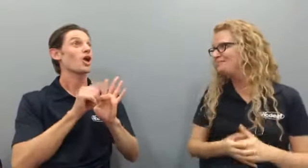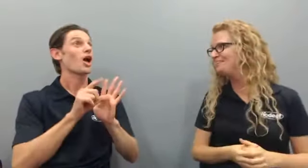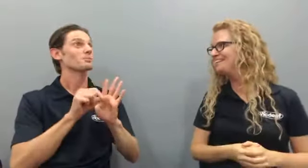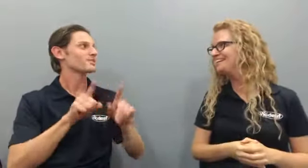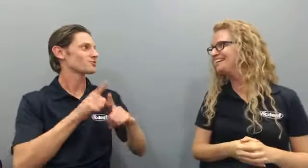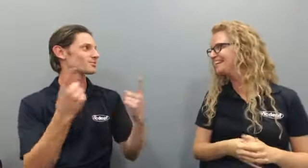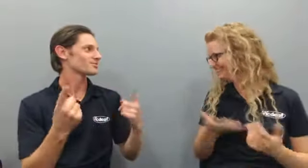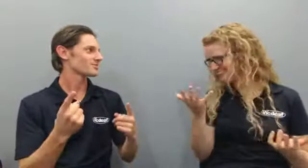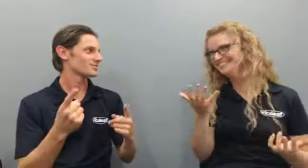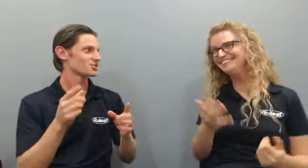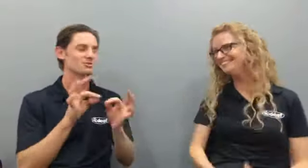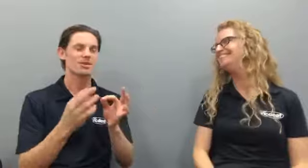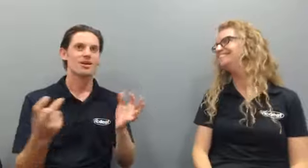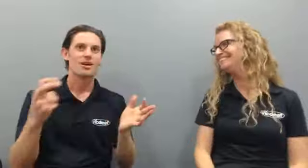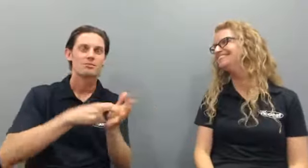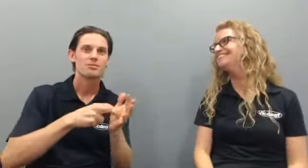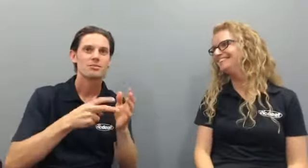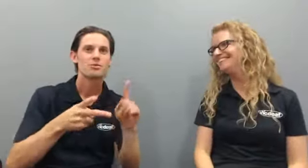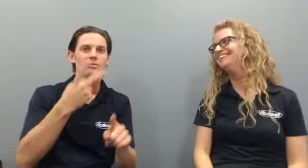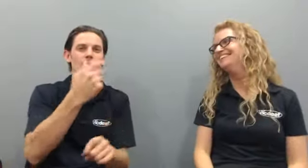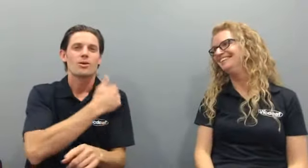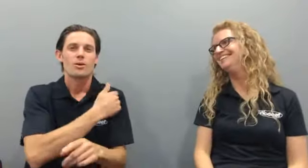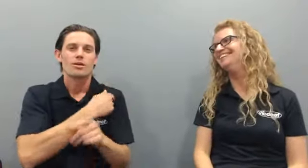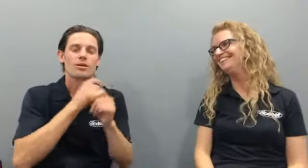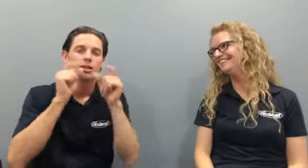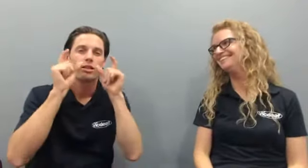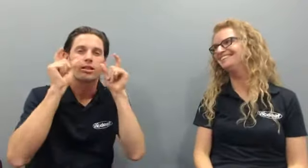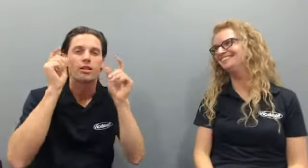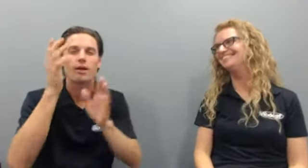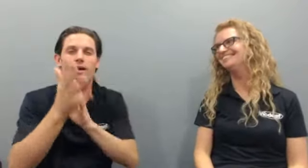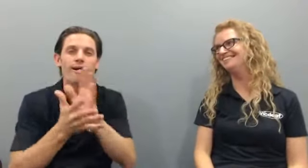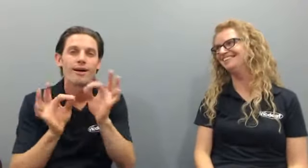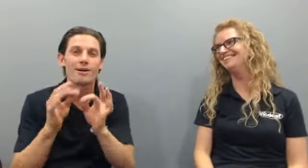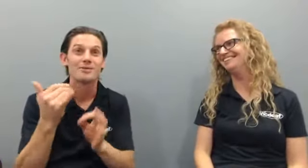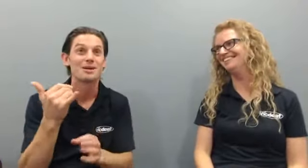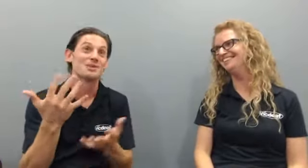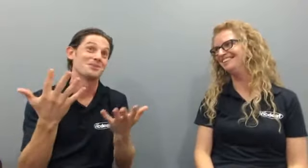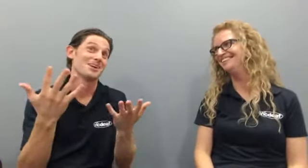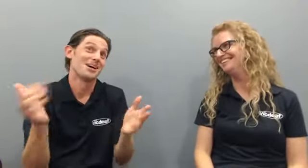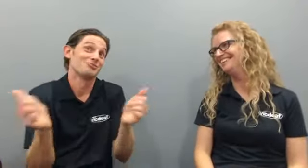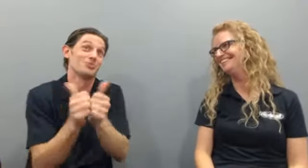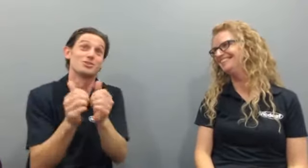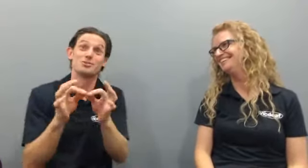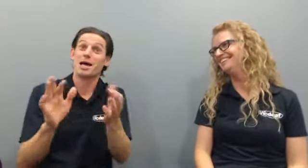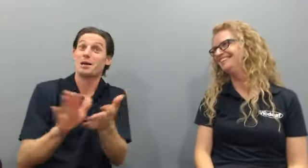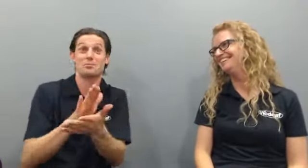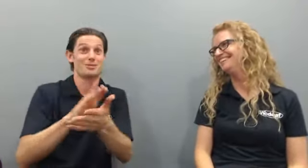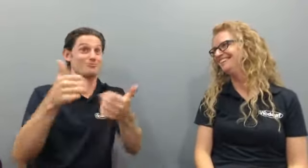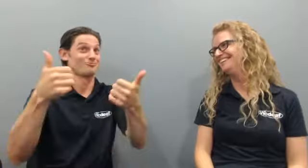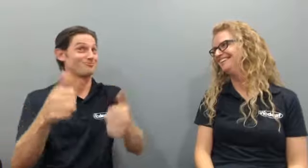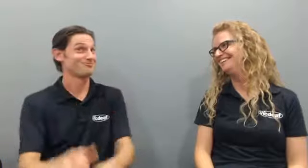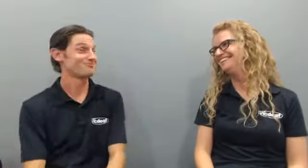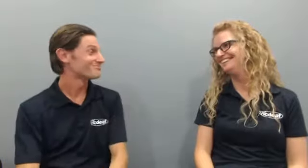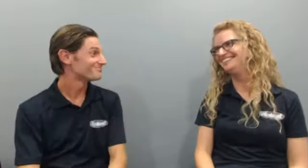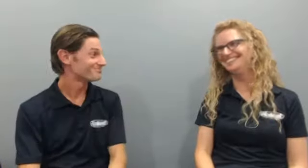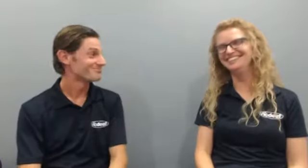event. The time difference is something you need to keep in mind. Maybe the interpreter has to get up at 2 o'clock in the morning and all groggy. They have to try and interpret, but if